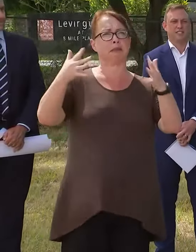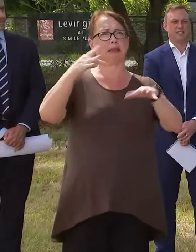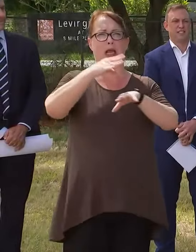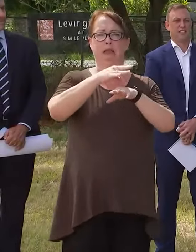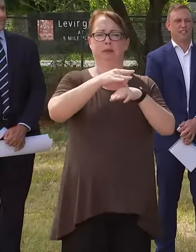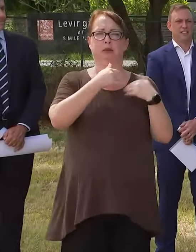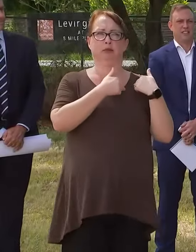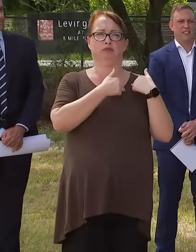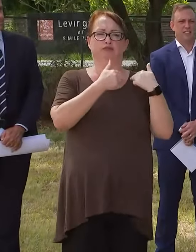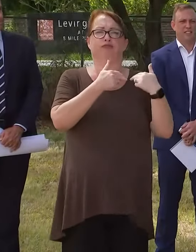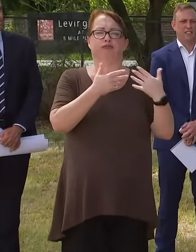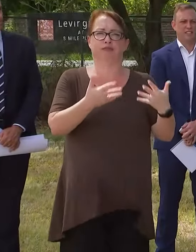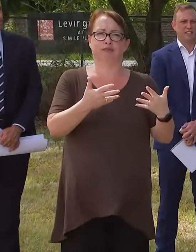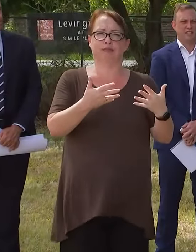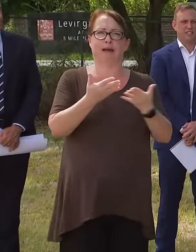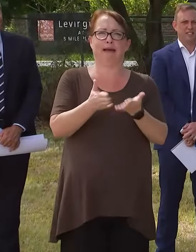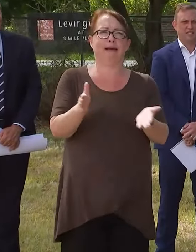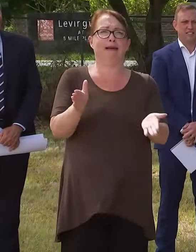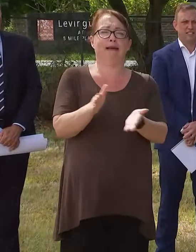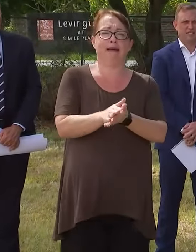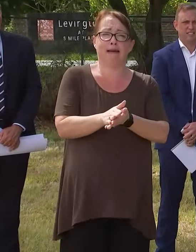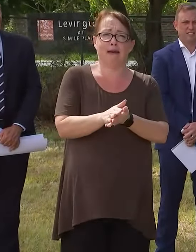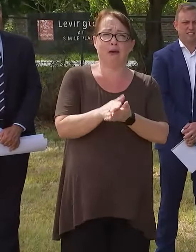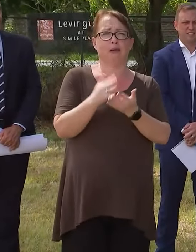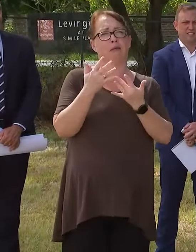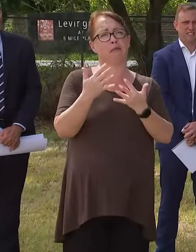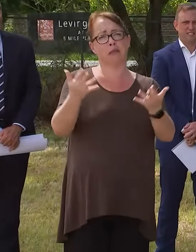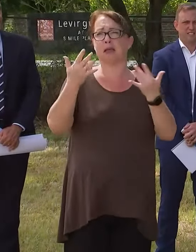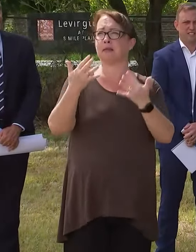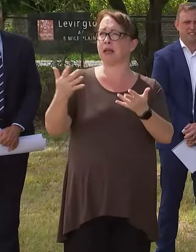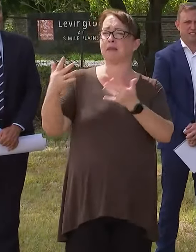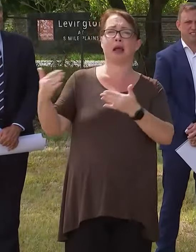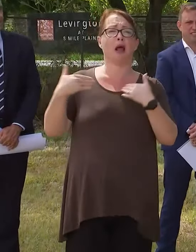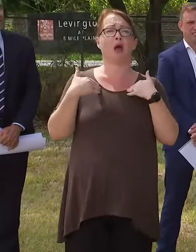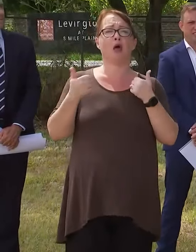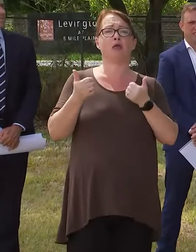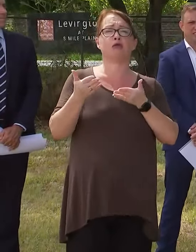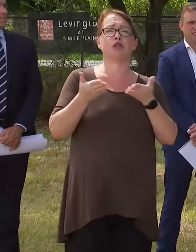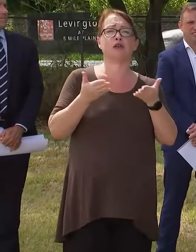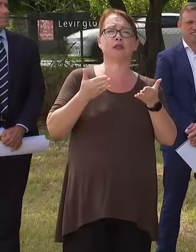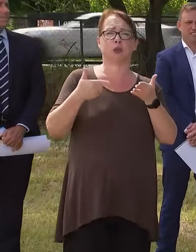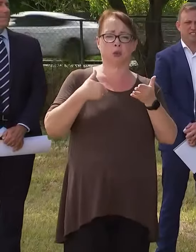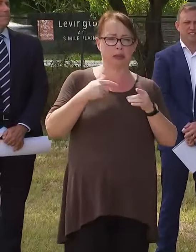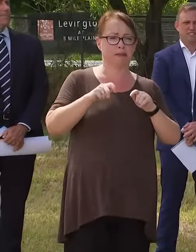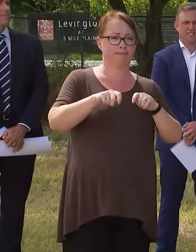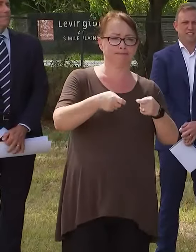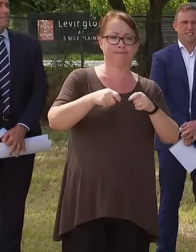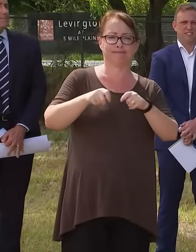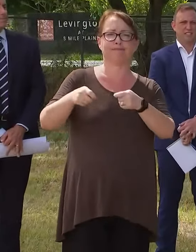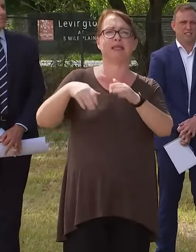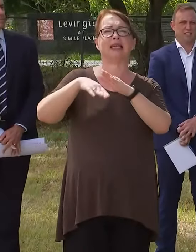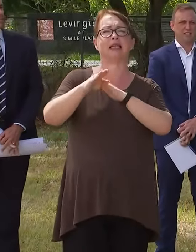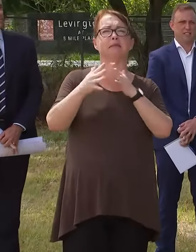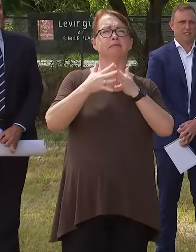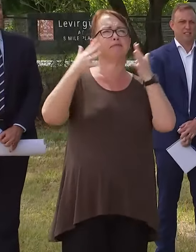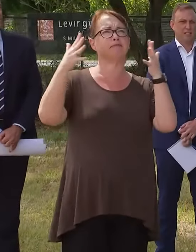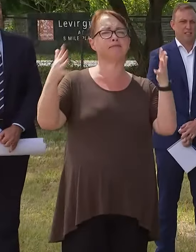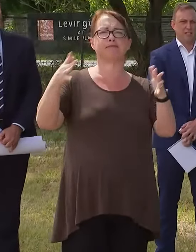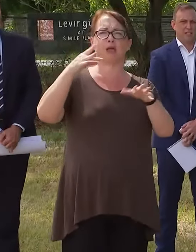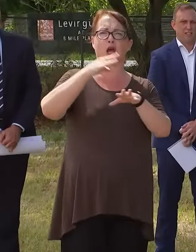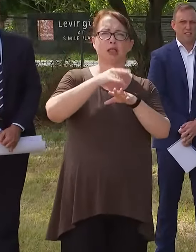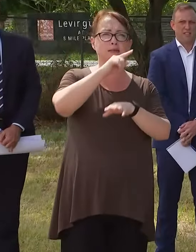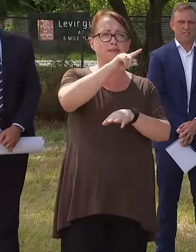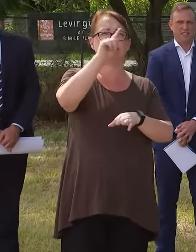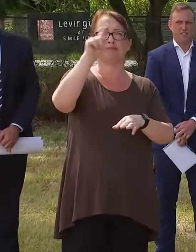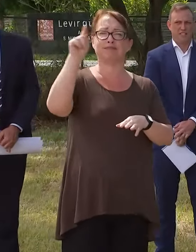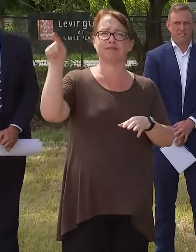And the way that it does that, there are many, many health services that we deliver inside our major hospitals